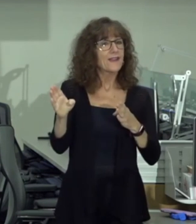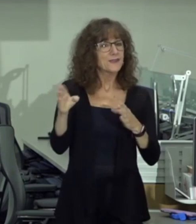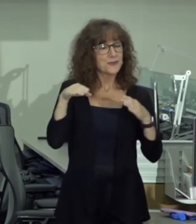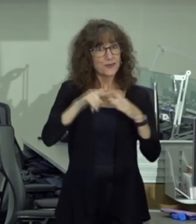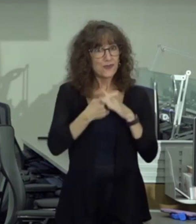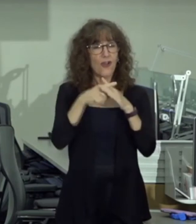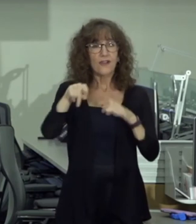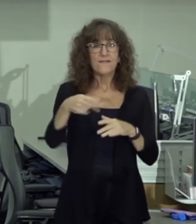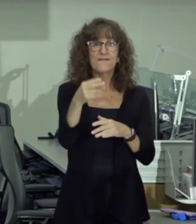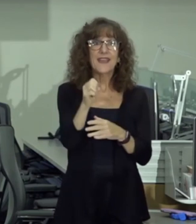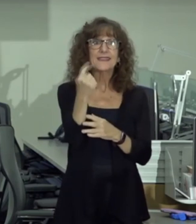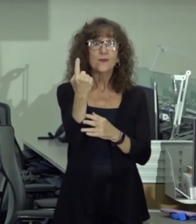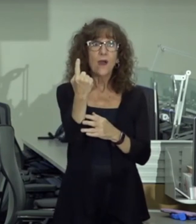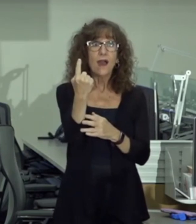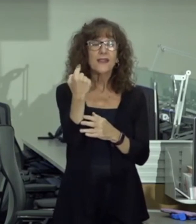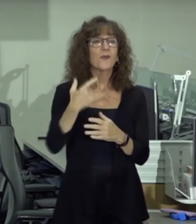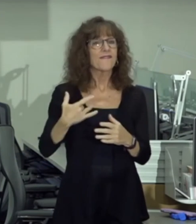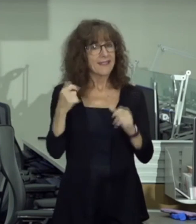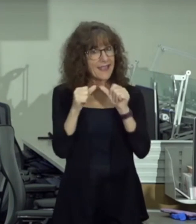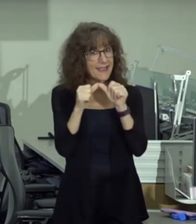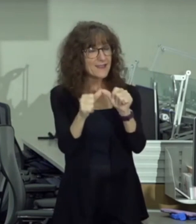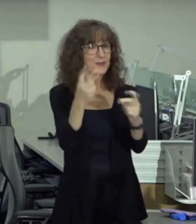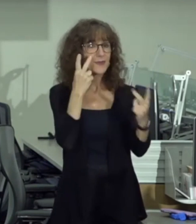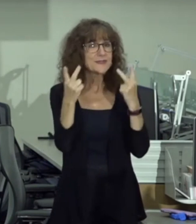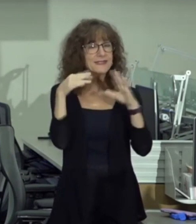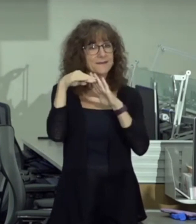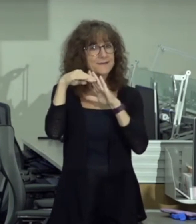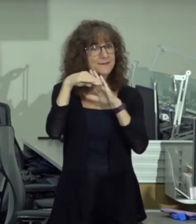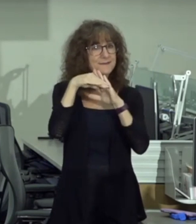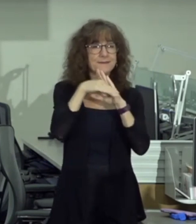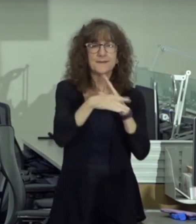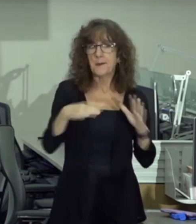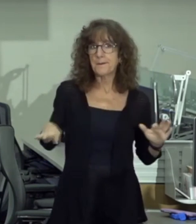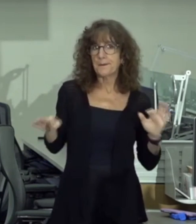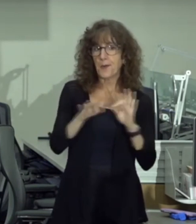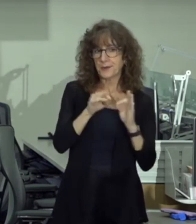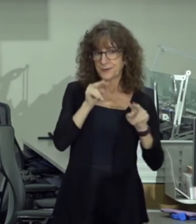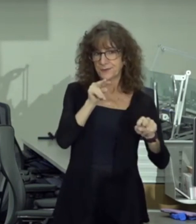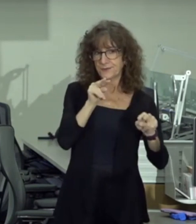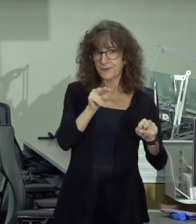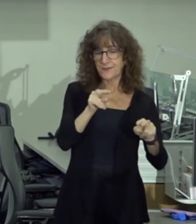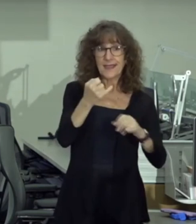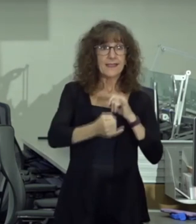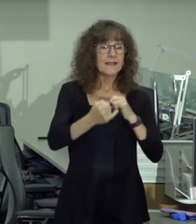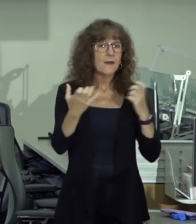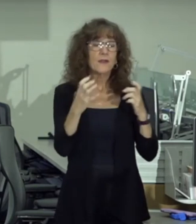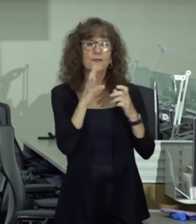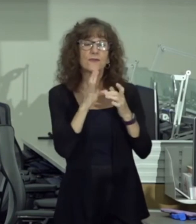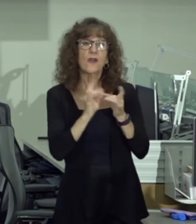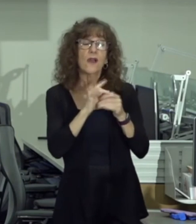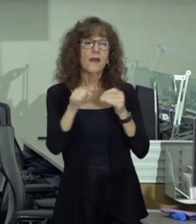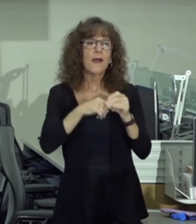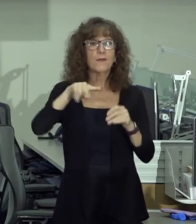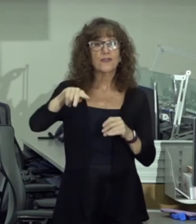one, that we will be able to continue to see the declines that are very important to us. Finally, I want to talk to you about our